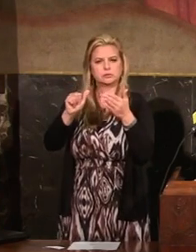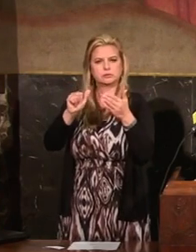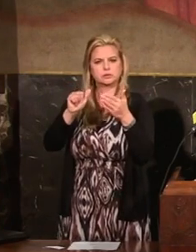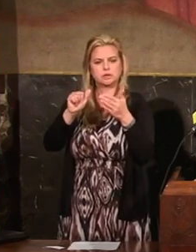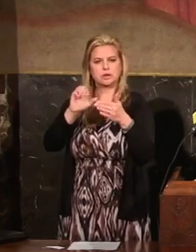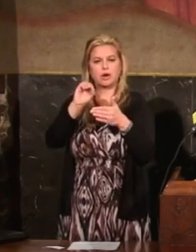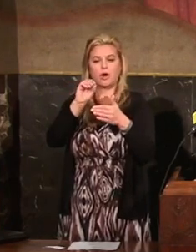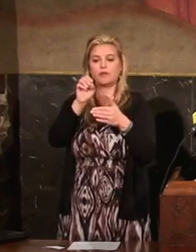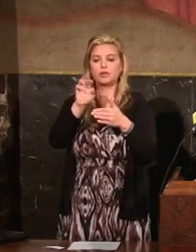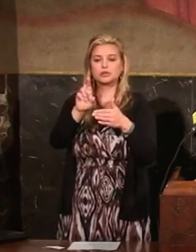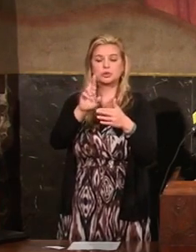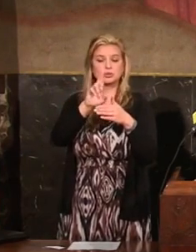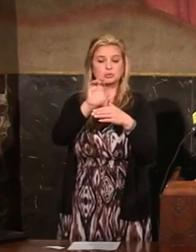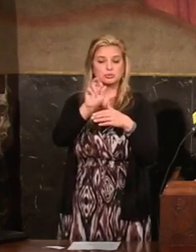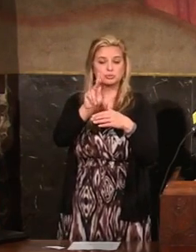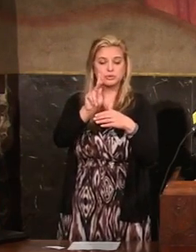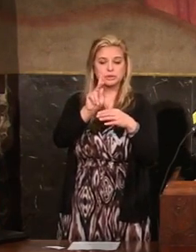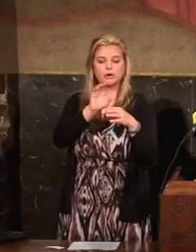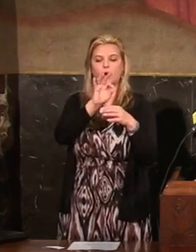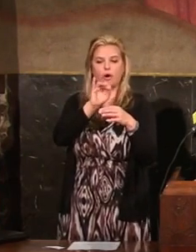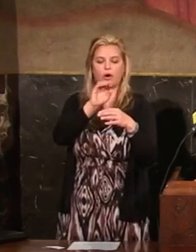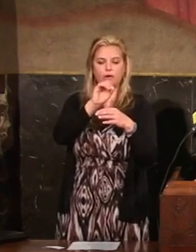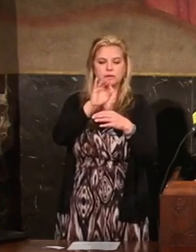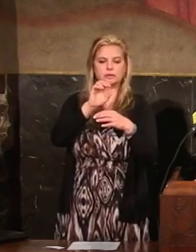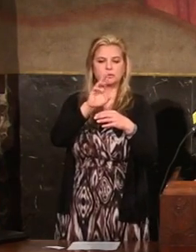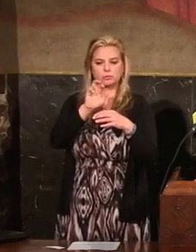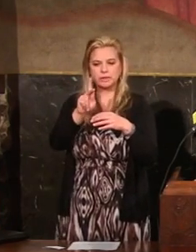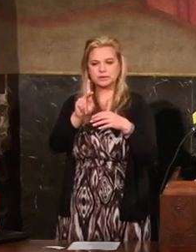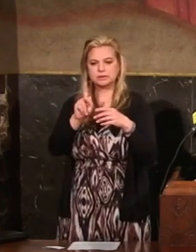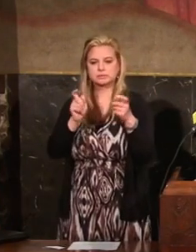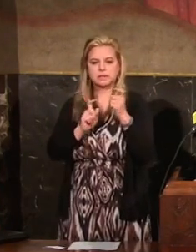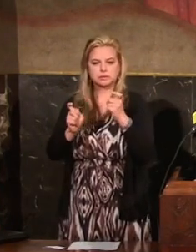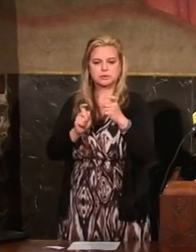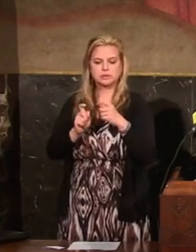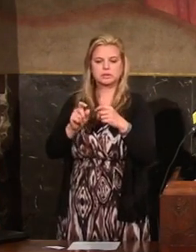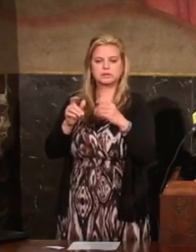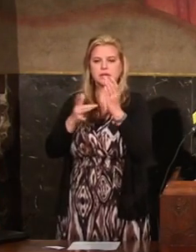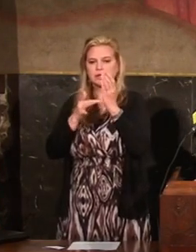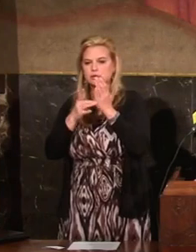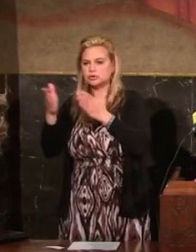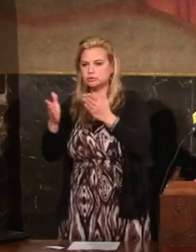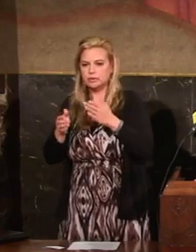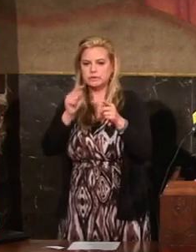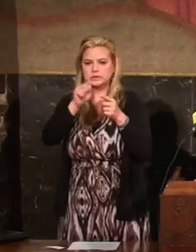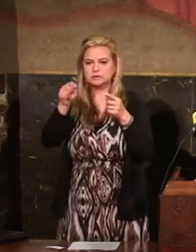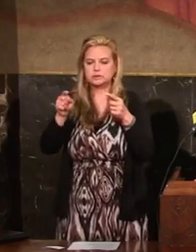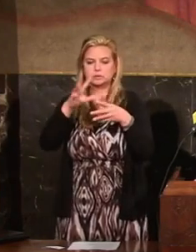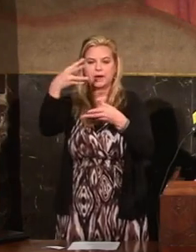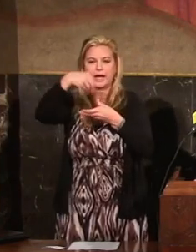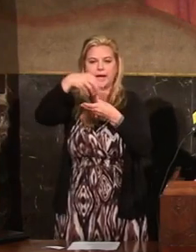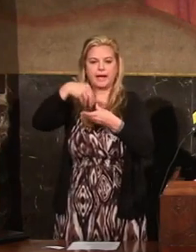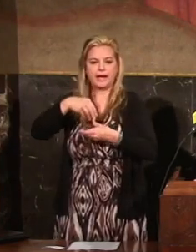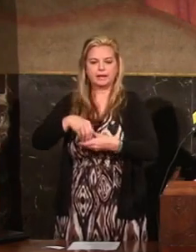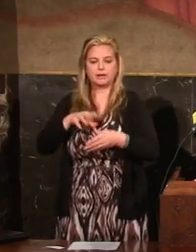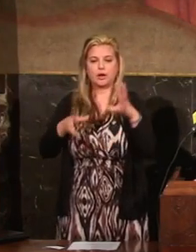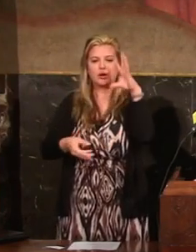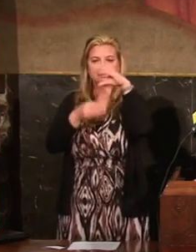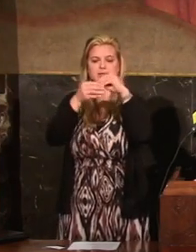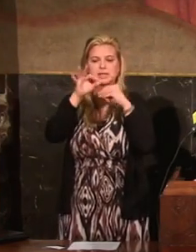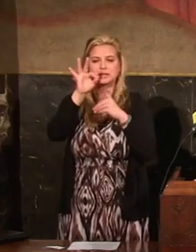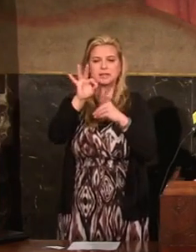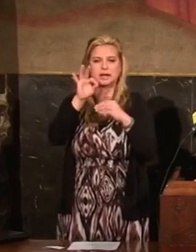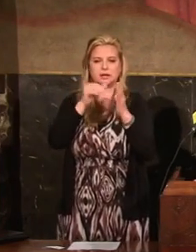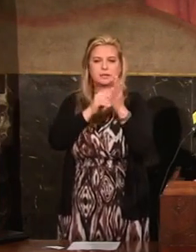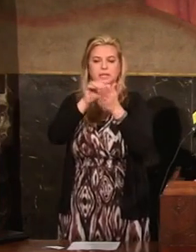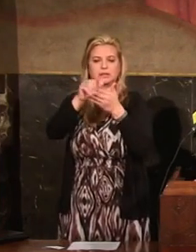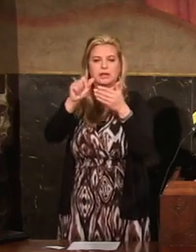Office of Risk Management, Office of Technology Services, when you add all those into our budget, it's $9 million that's added